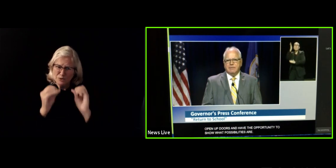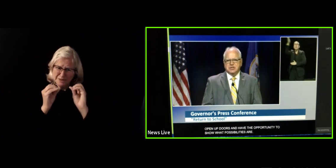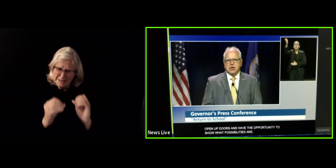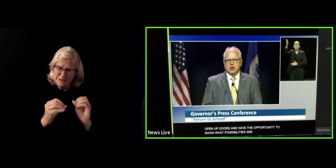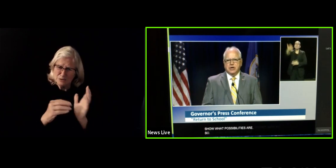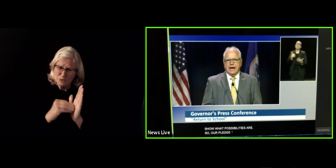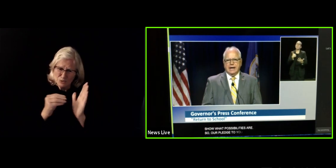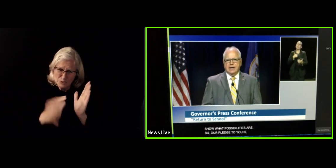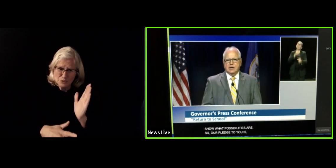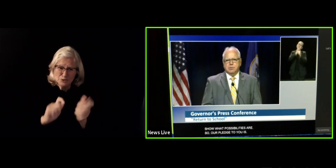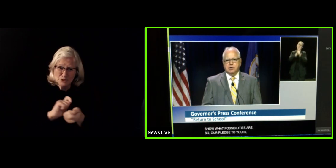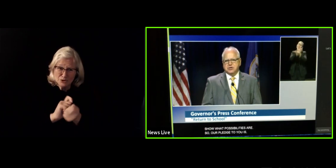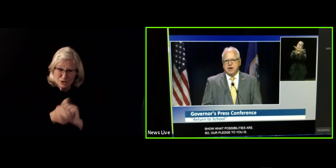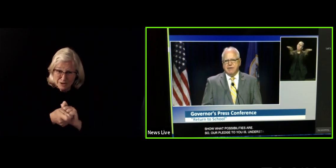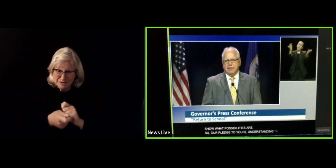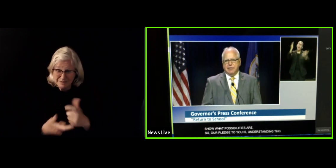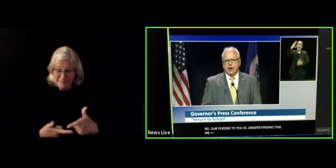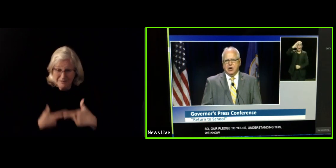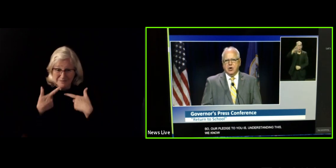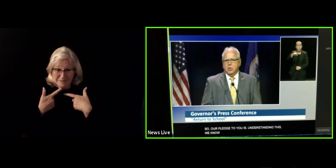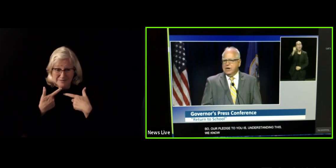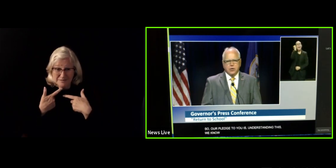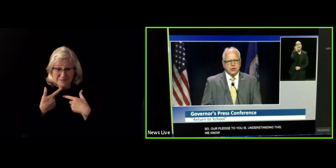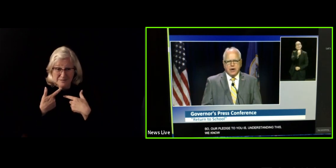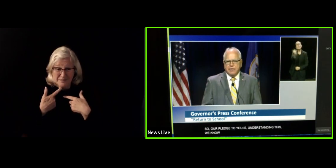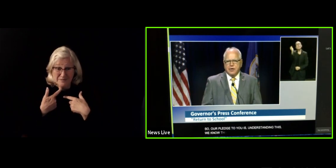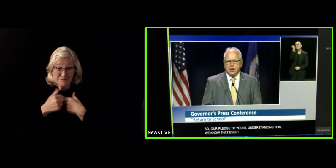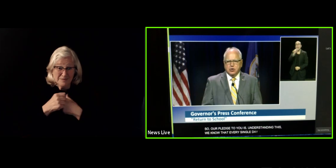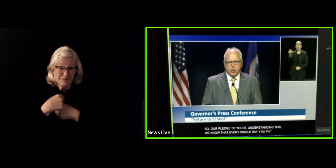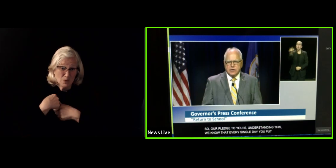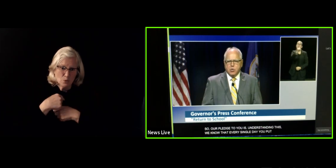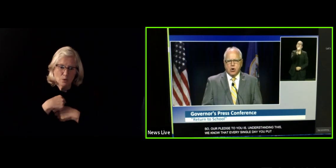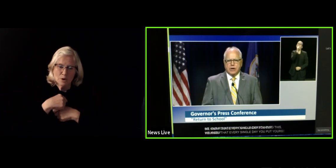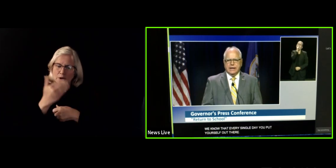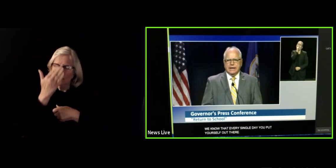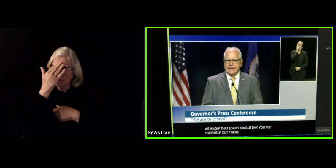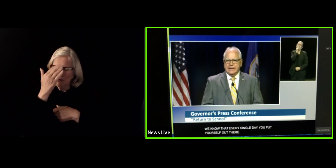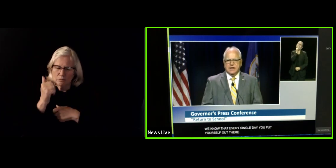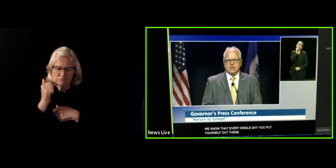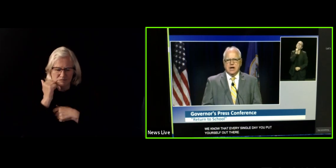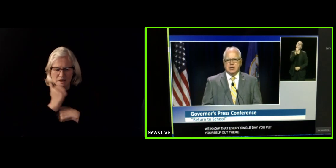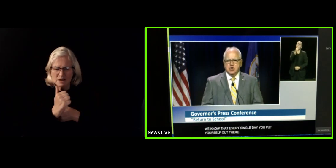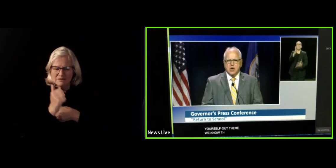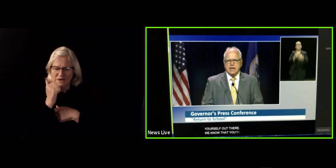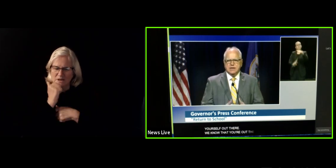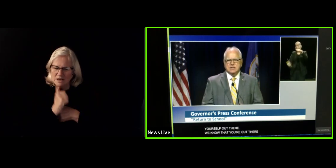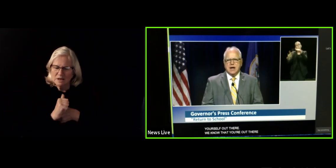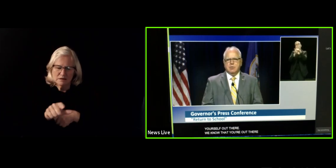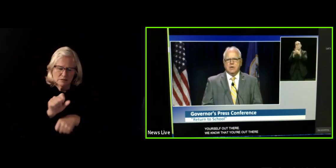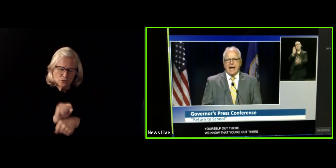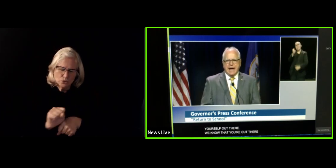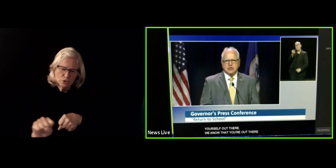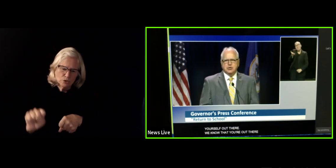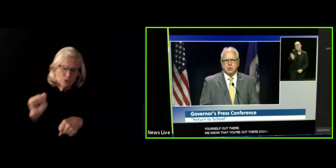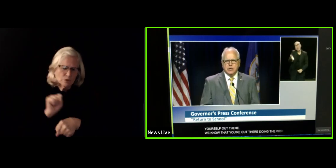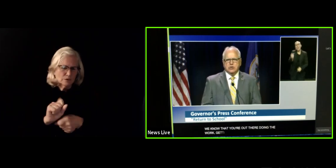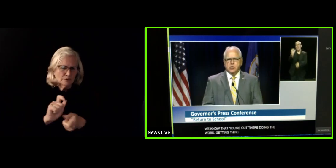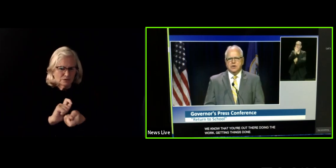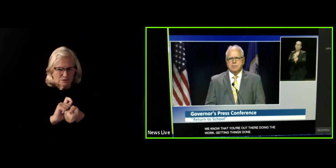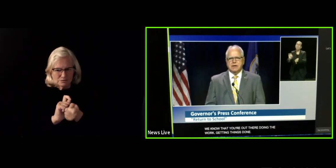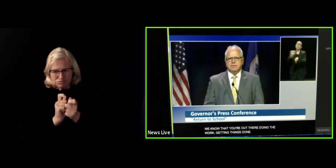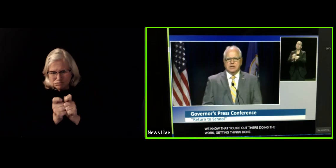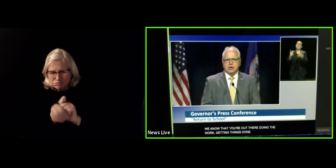every single day you put yourself out there. We know that you're out there doing the work, getting things done. During this time when we asked you to